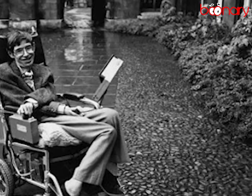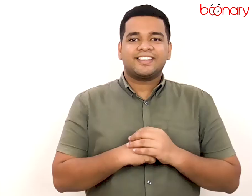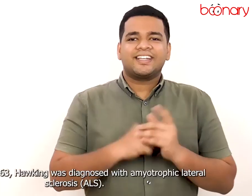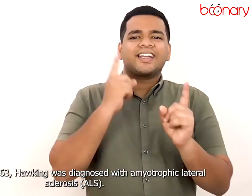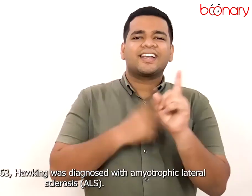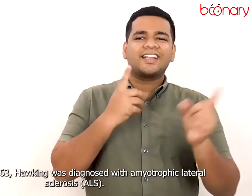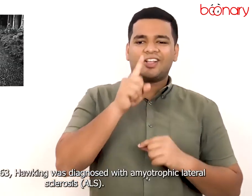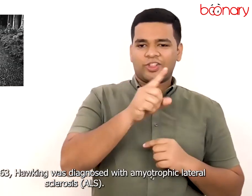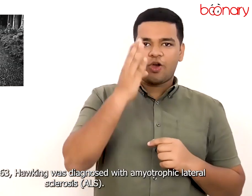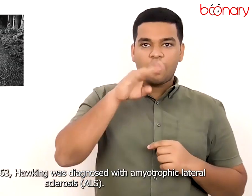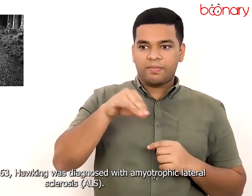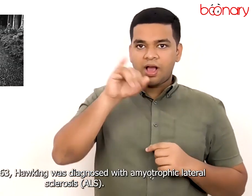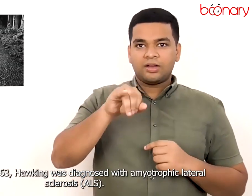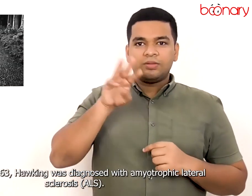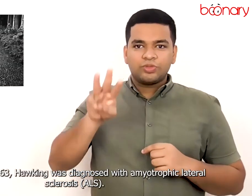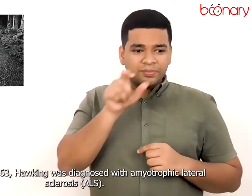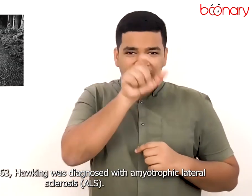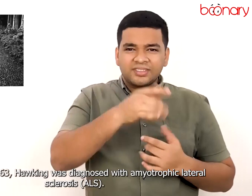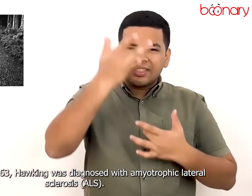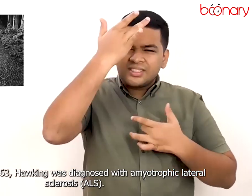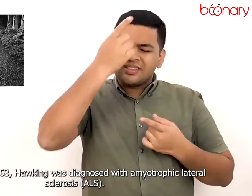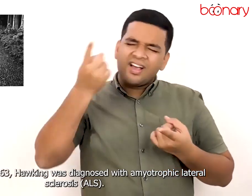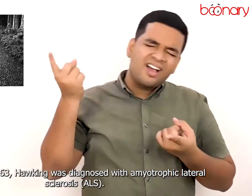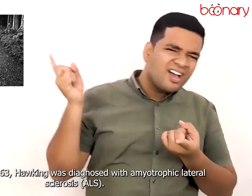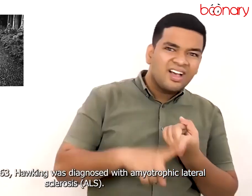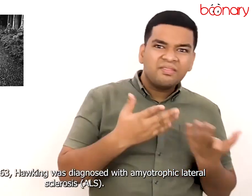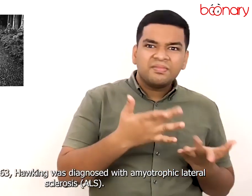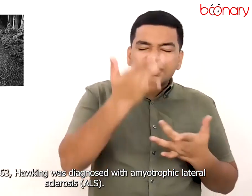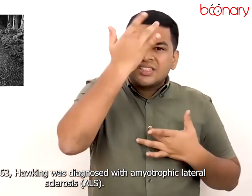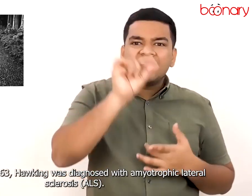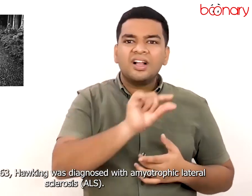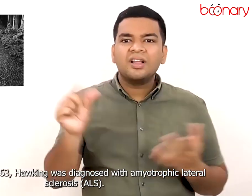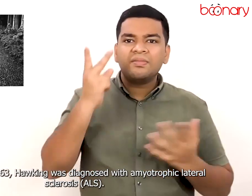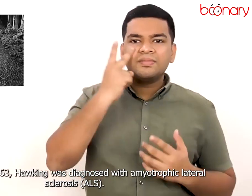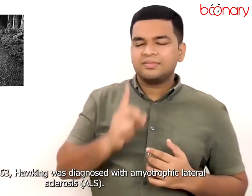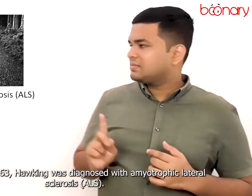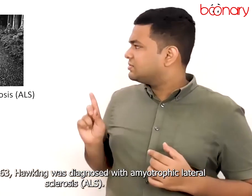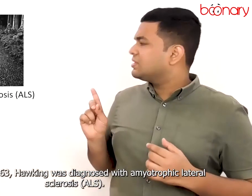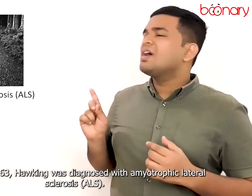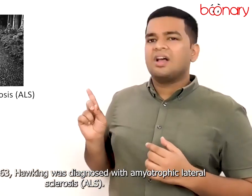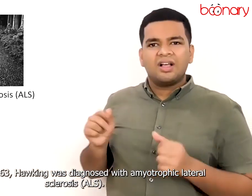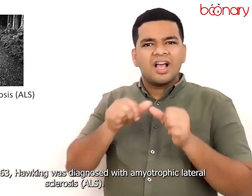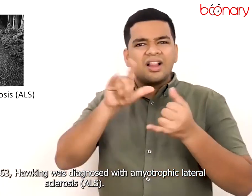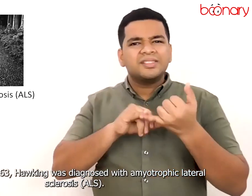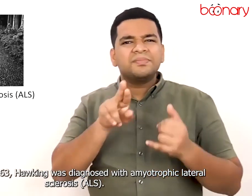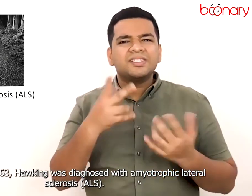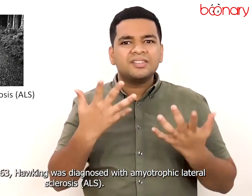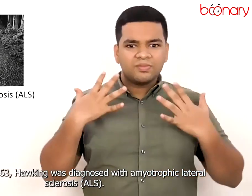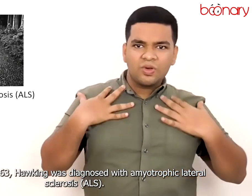In the year 1963, Hawking was diagnosed with amyotrophic lateral